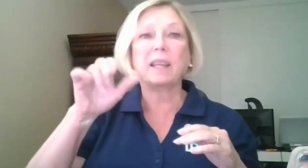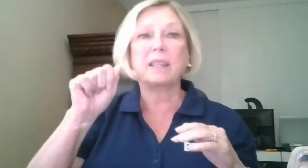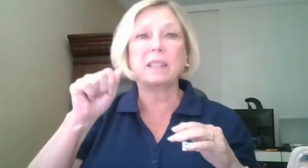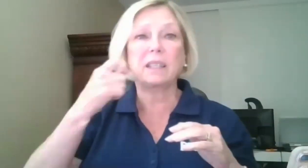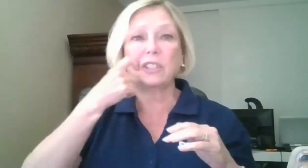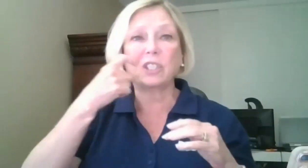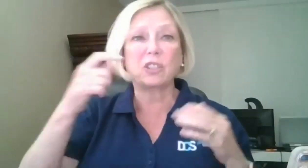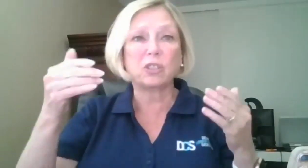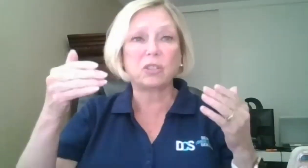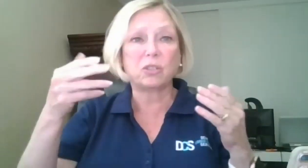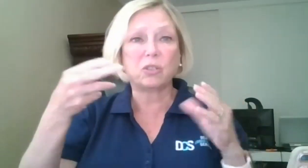I think